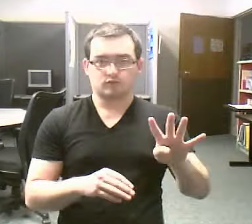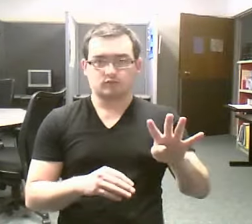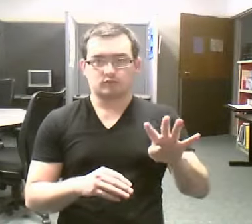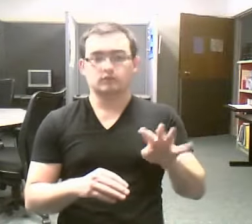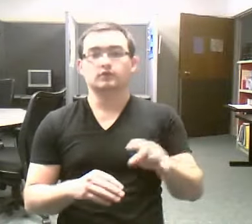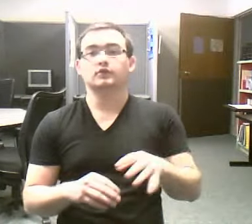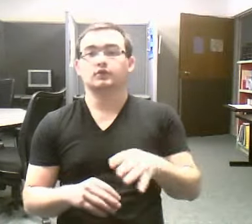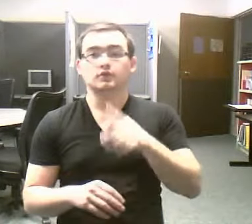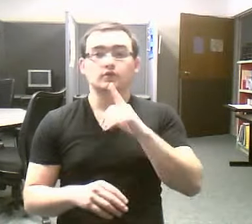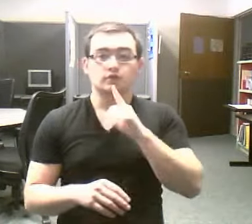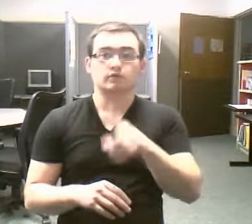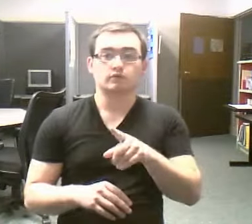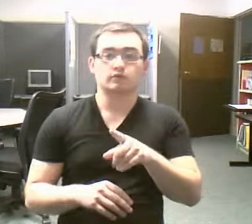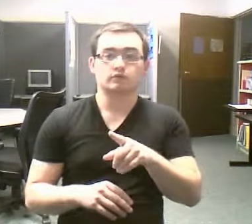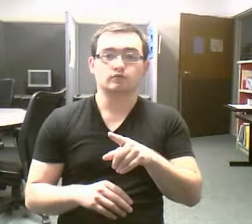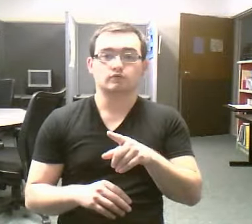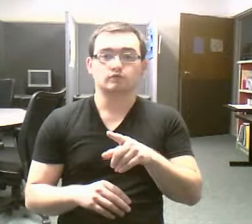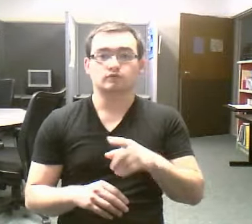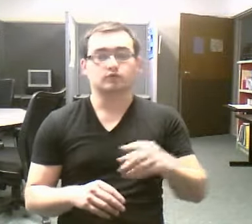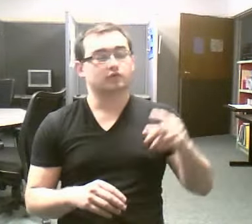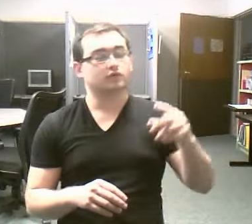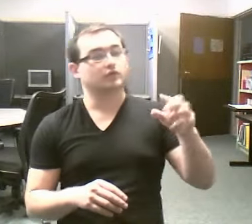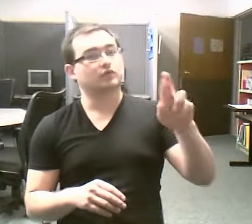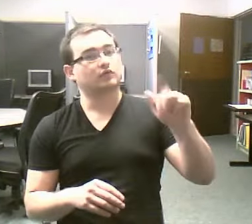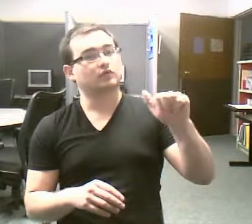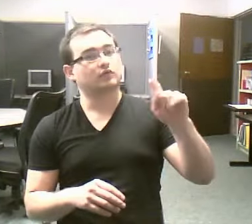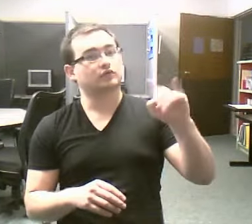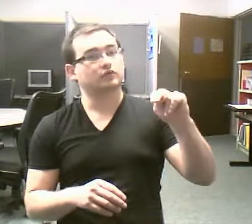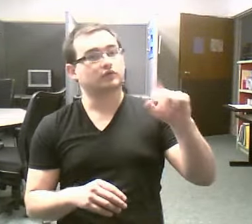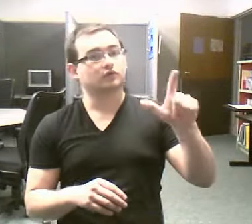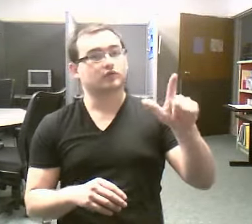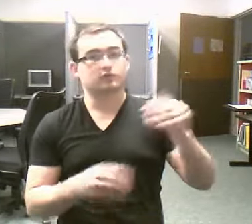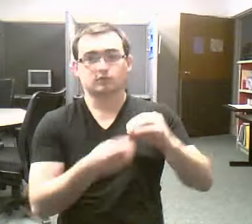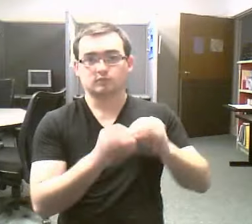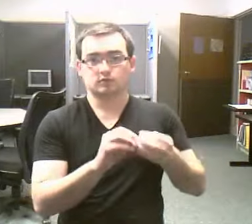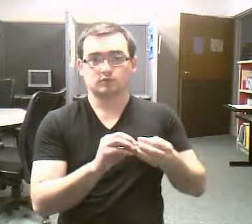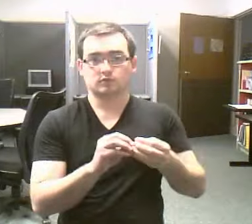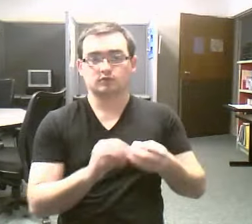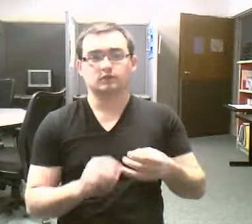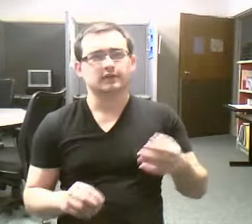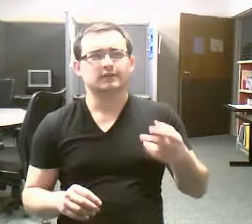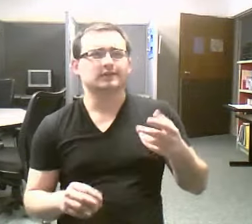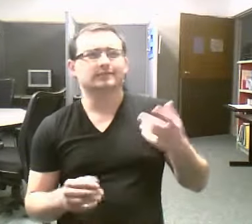So let's say you have a fraction or a rational number of 2/6. You have